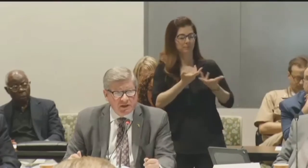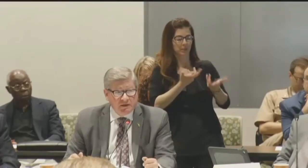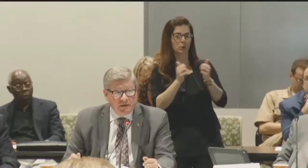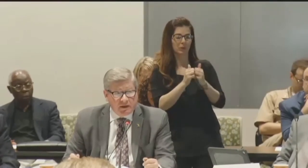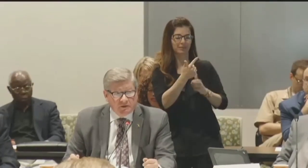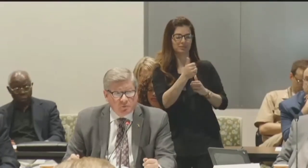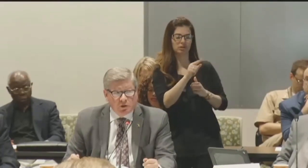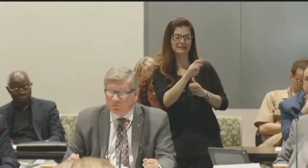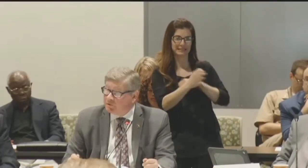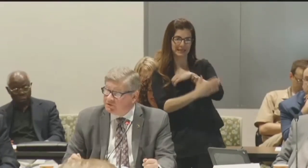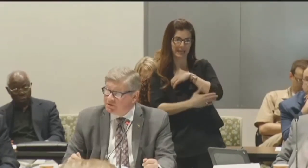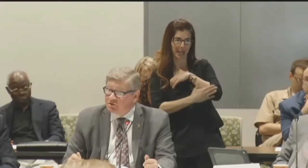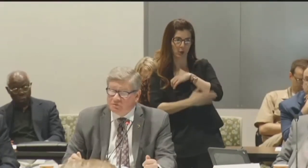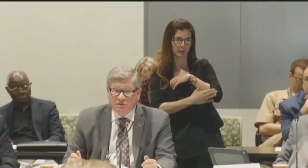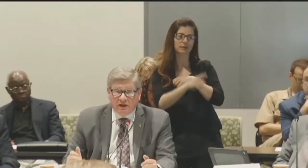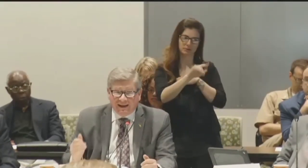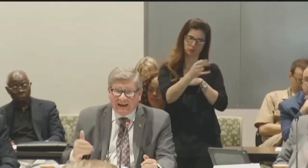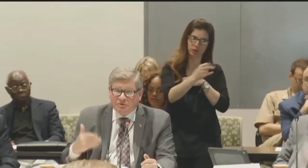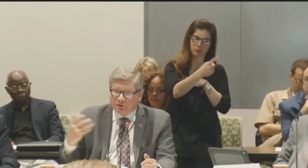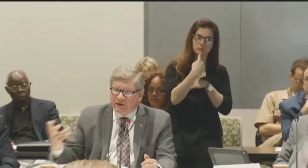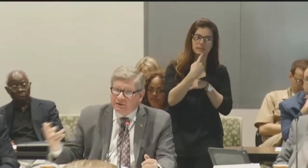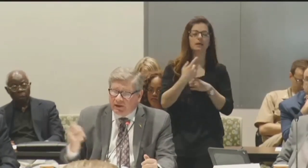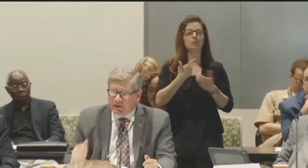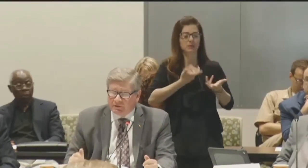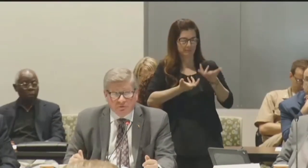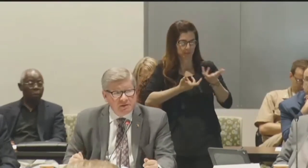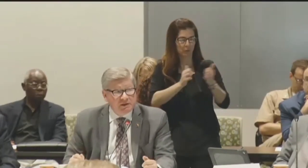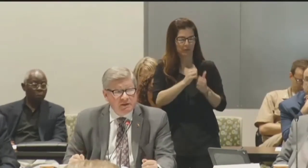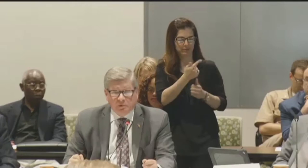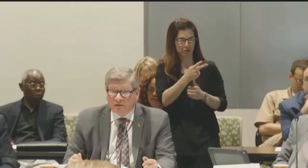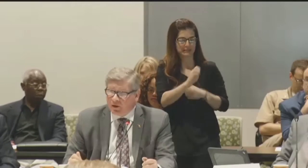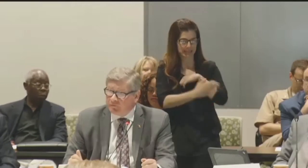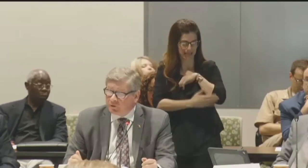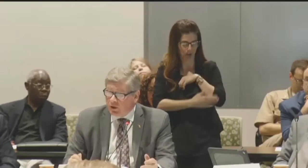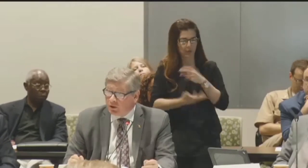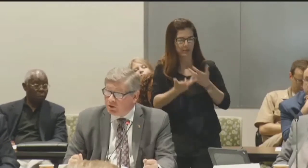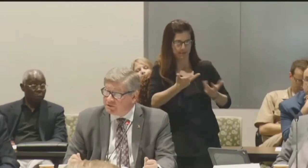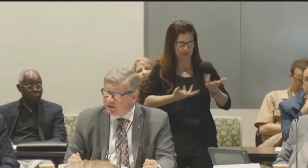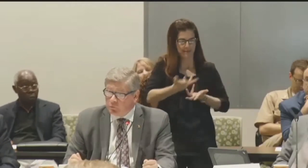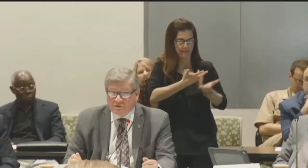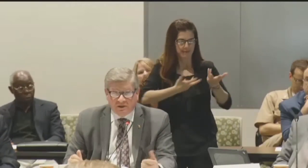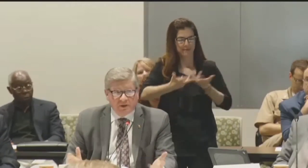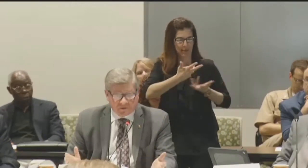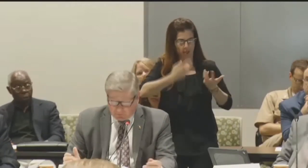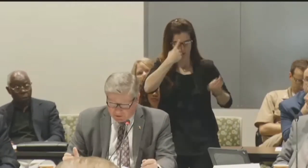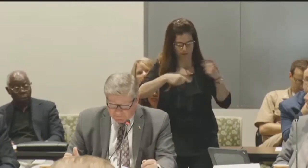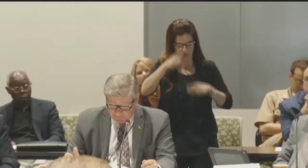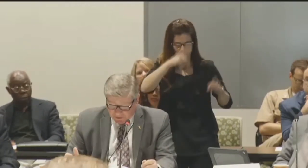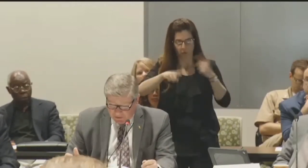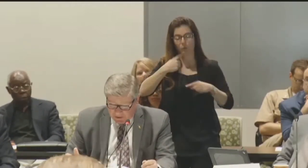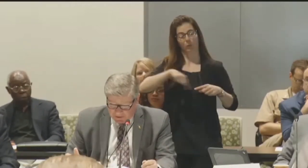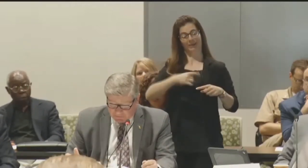John said, to work through these issues and actually do something that we thought for quite a long time was an